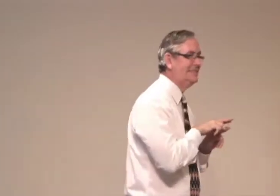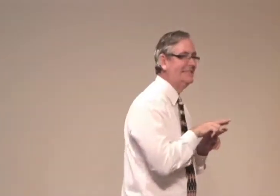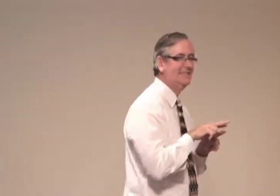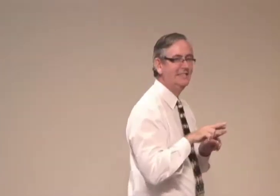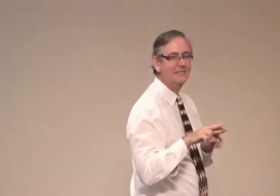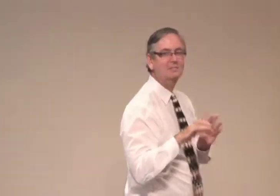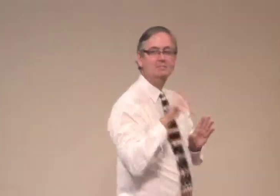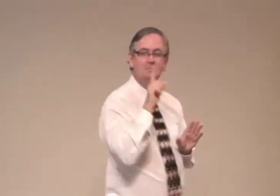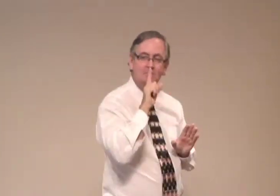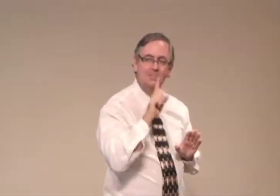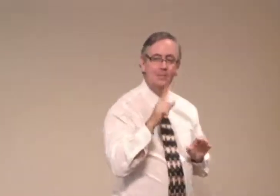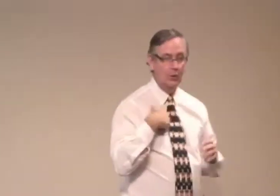funny at all.